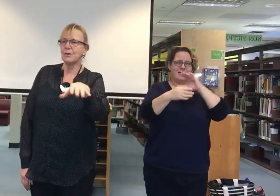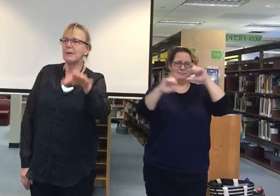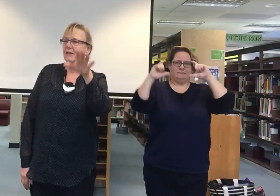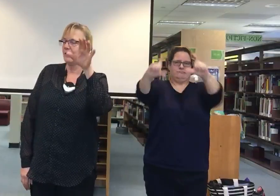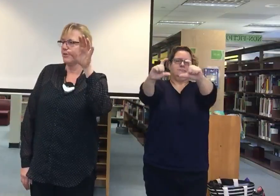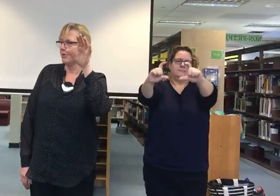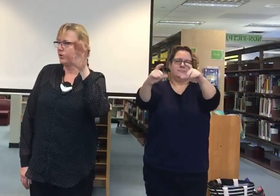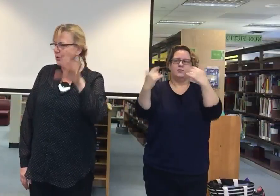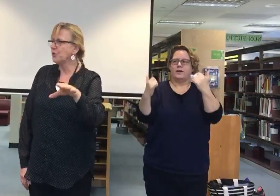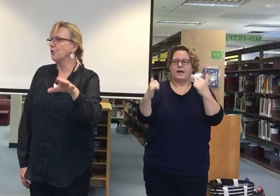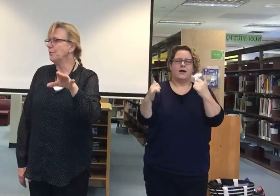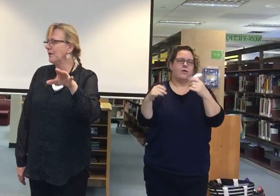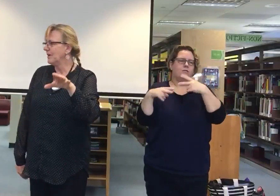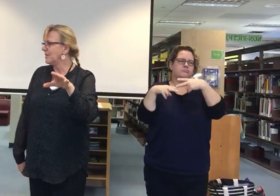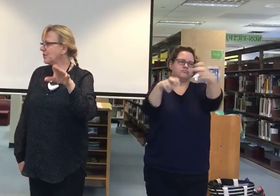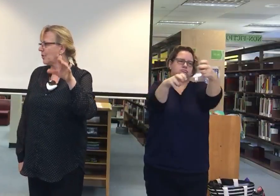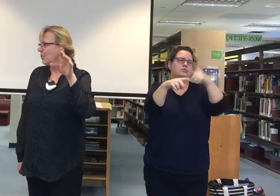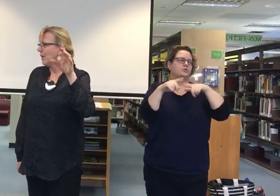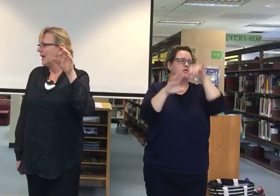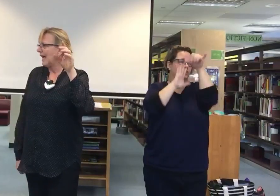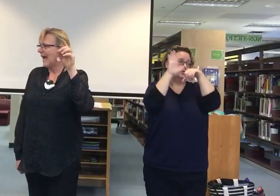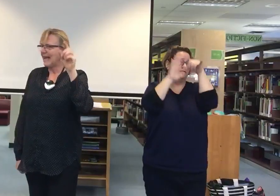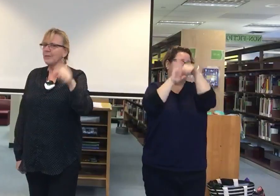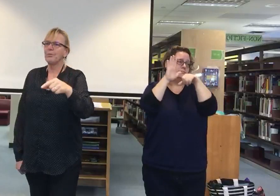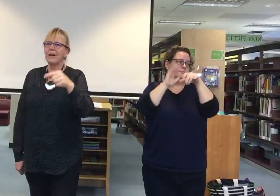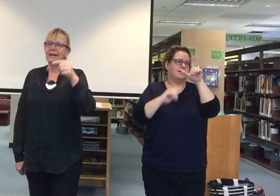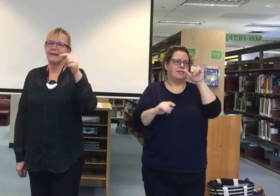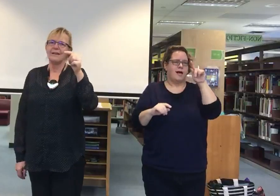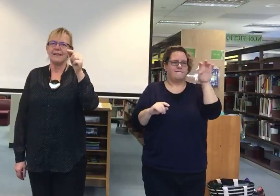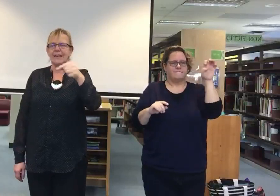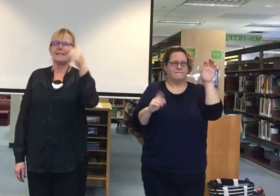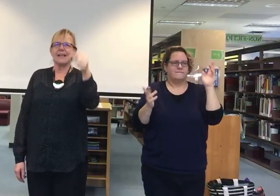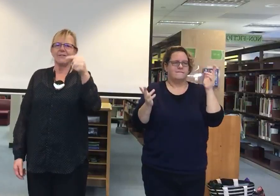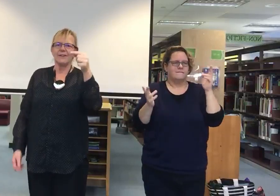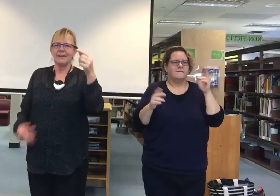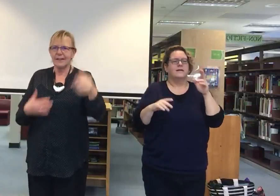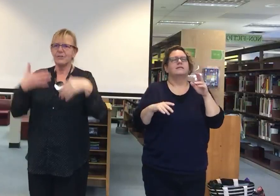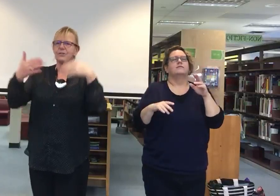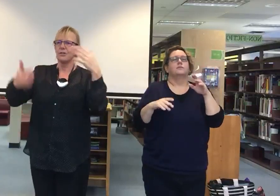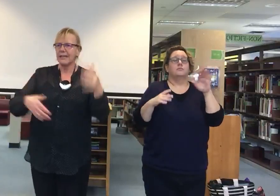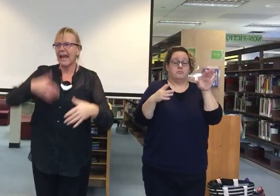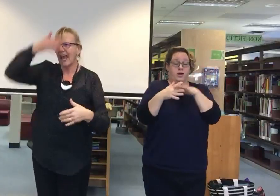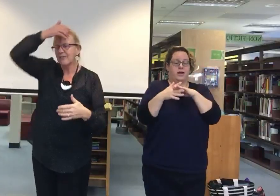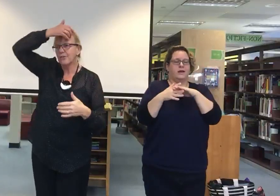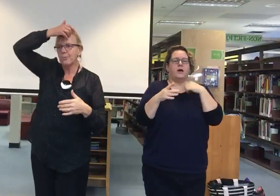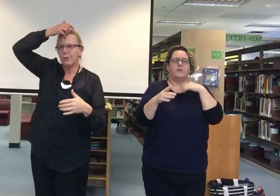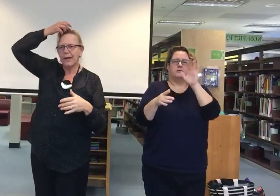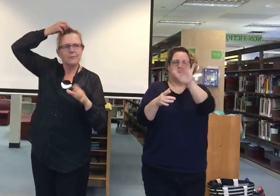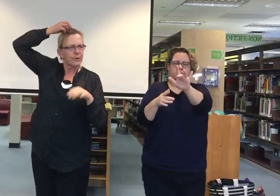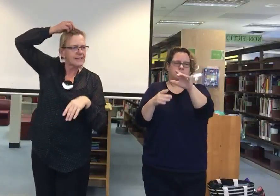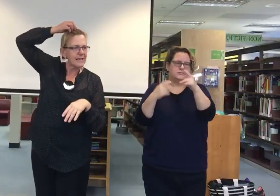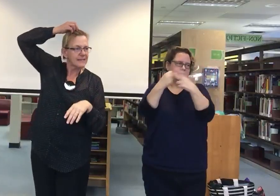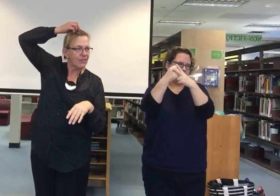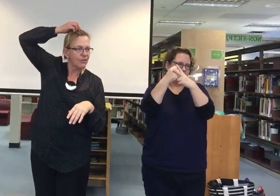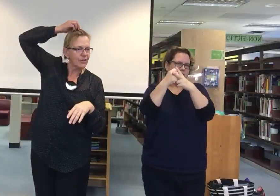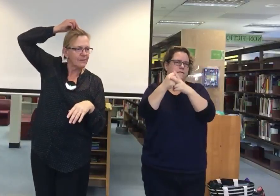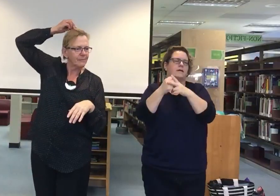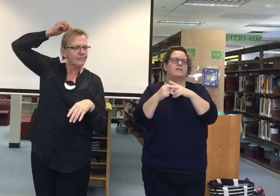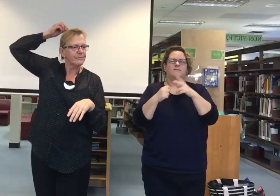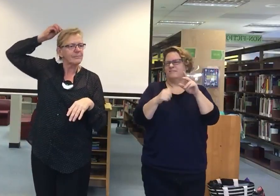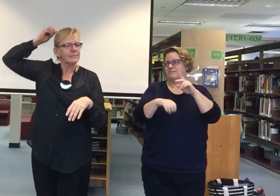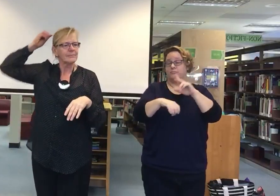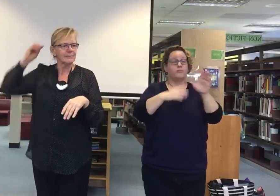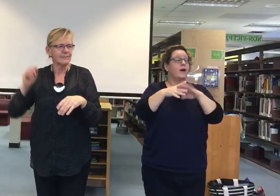live streaming to YouTube. So at the break, then I save it, and then I'll start again after the break. Break's at